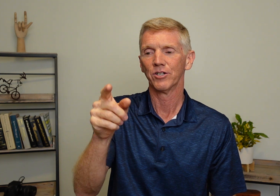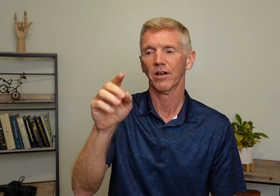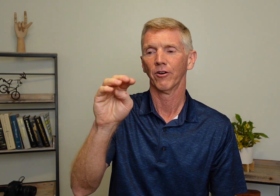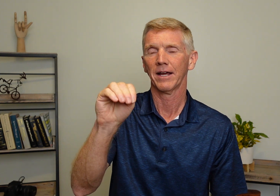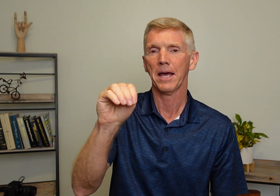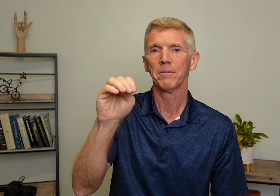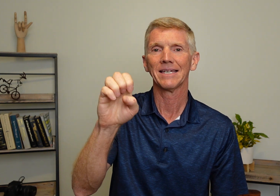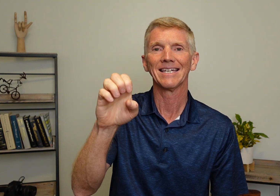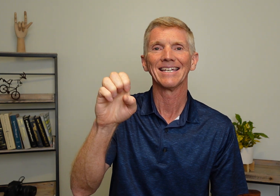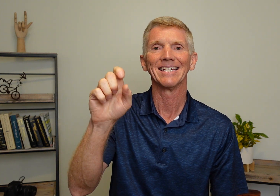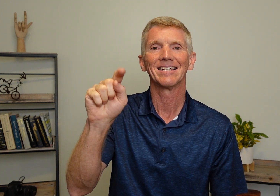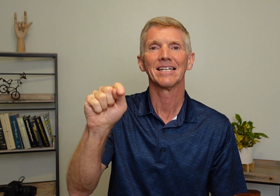other.